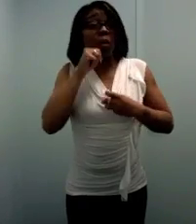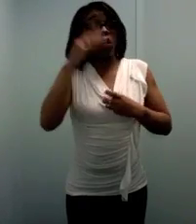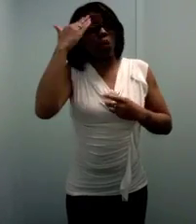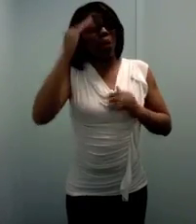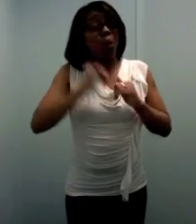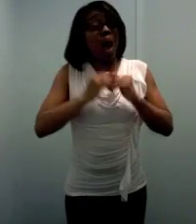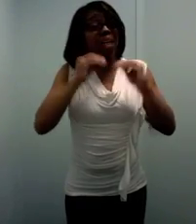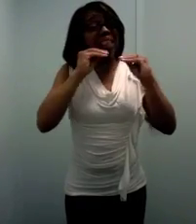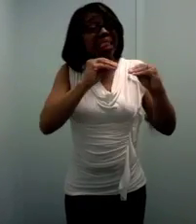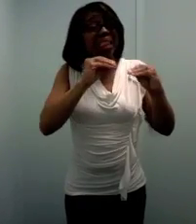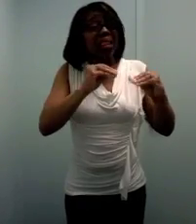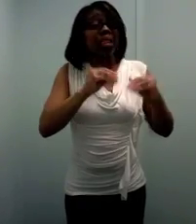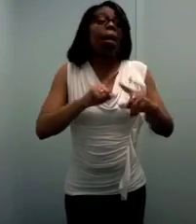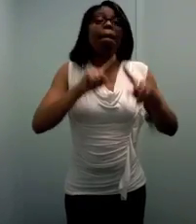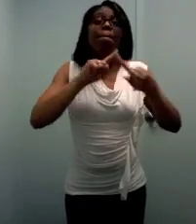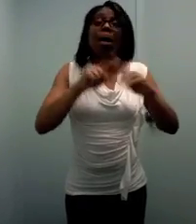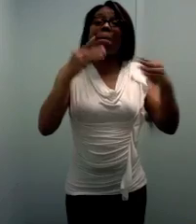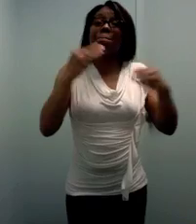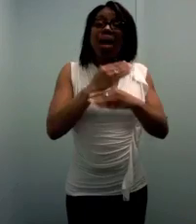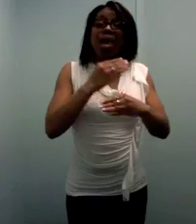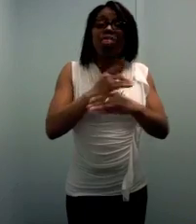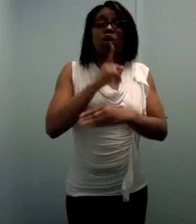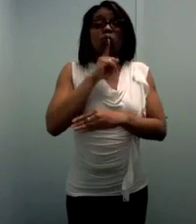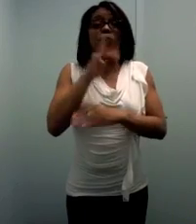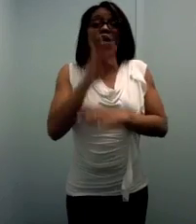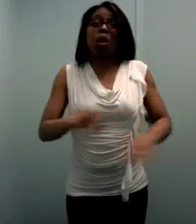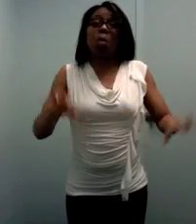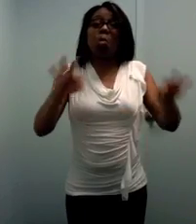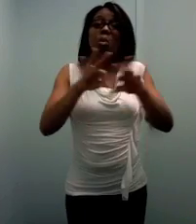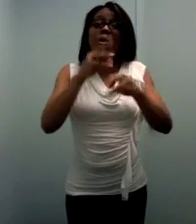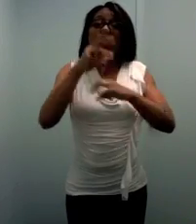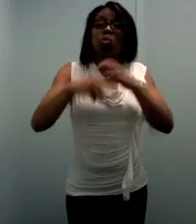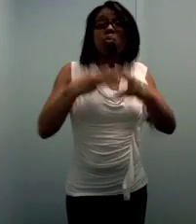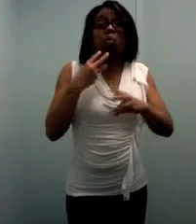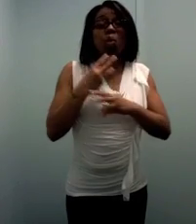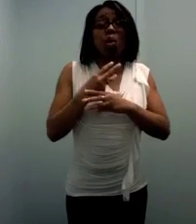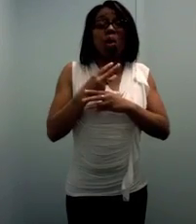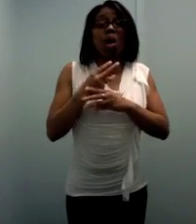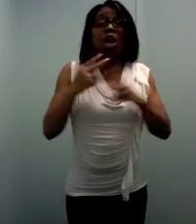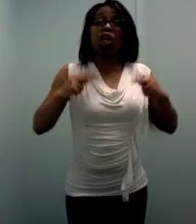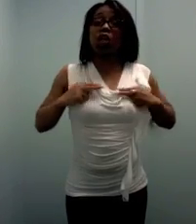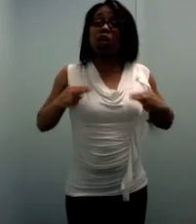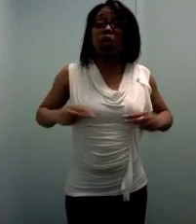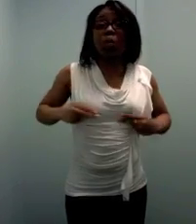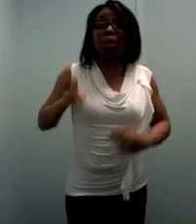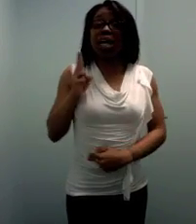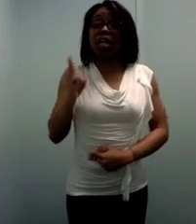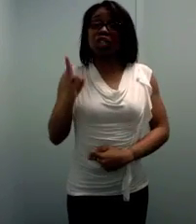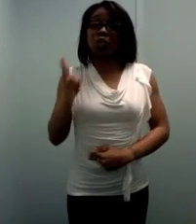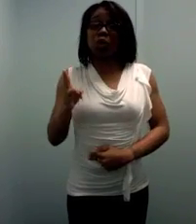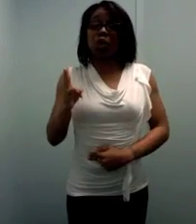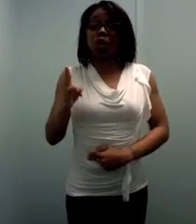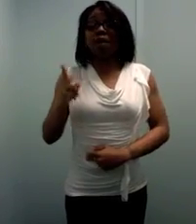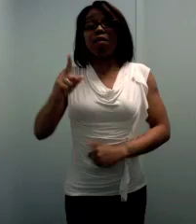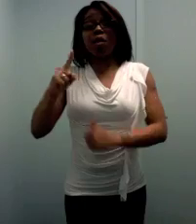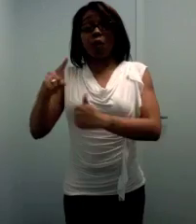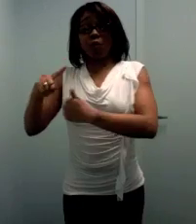math is more important to the world than any point in human history. So at one end, we've got falling interest in education in